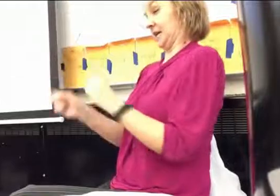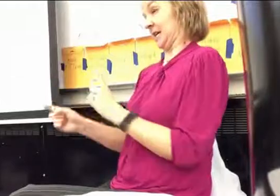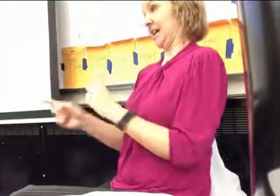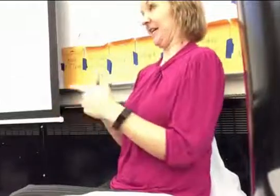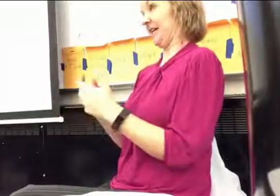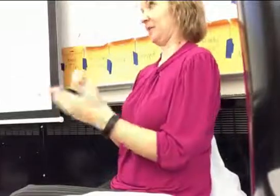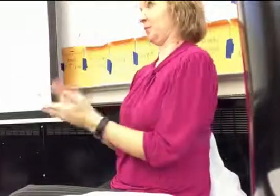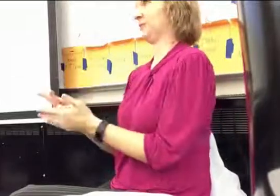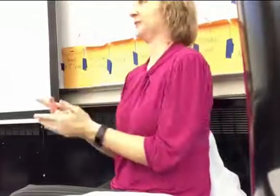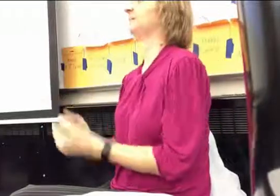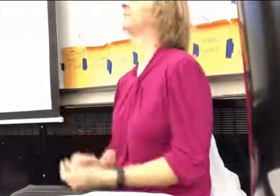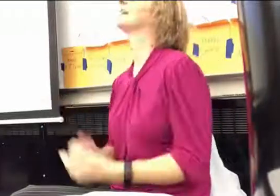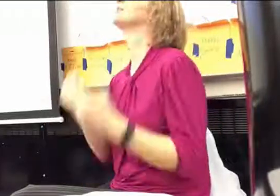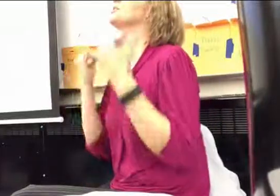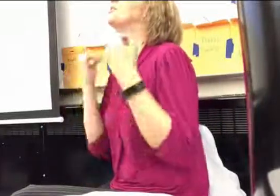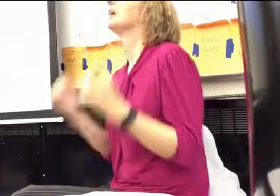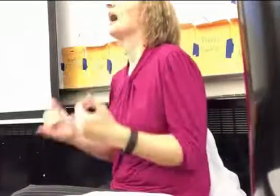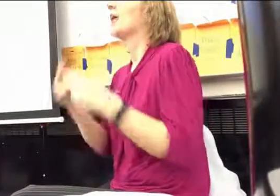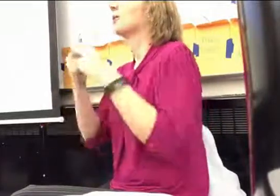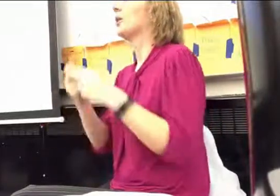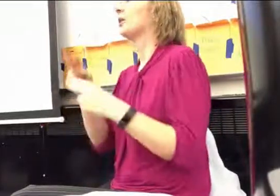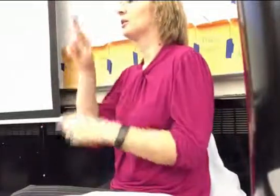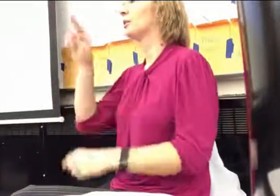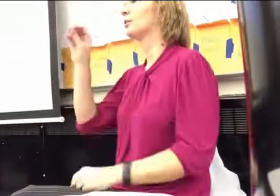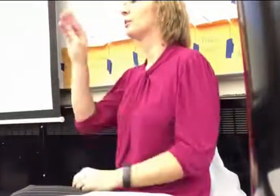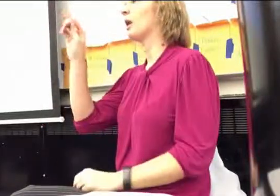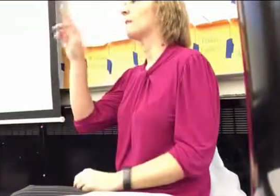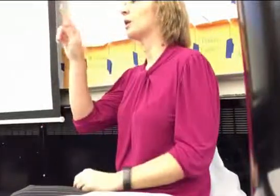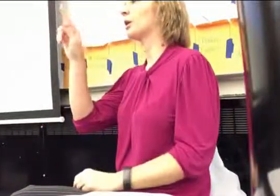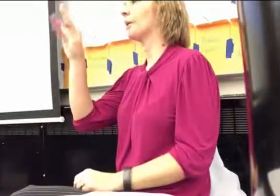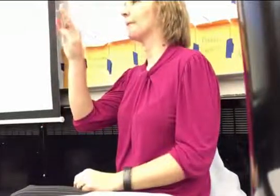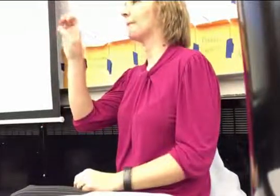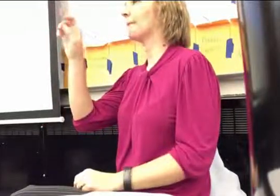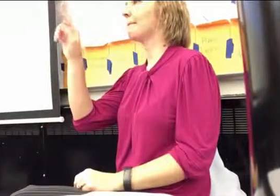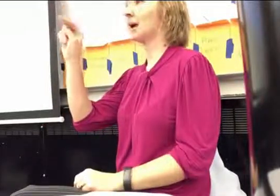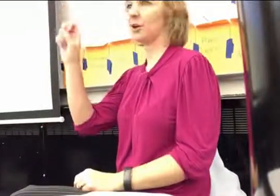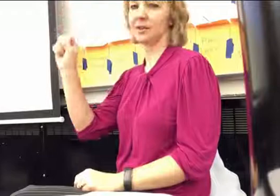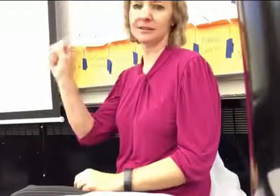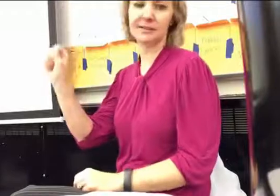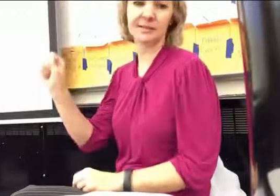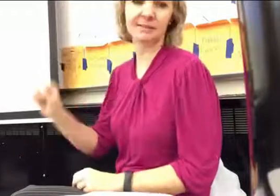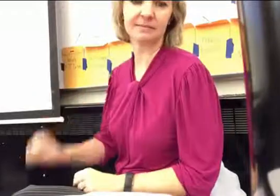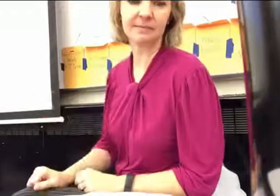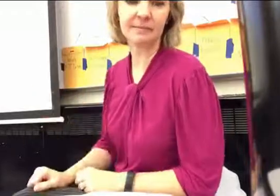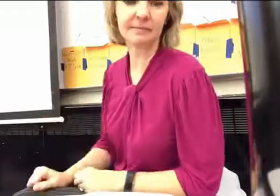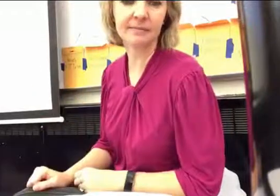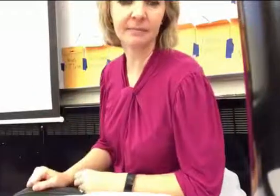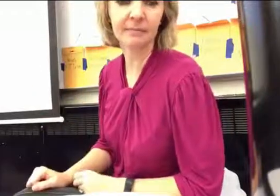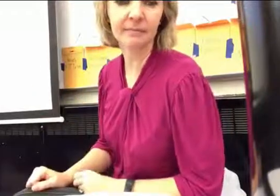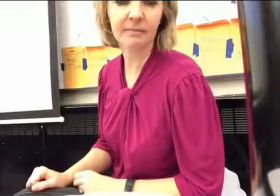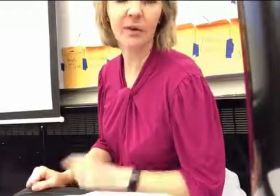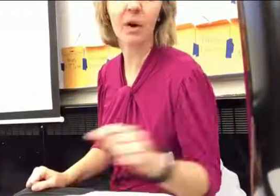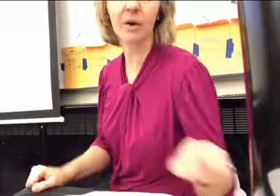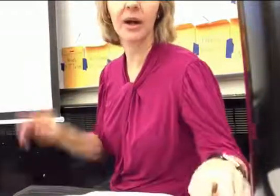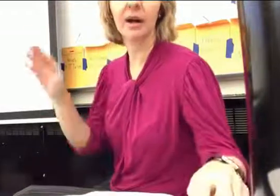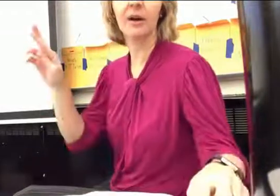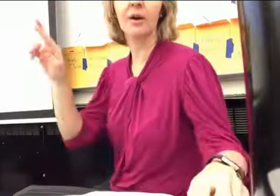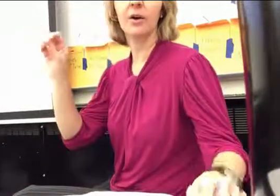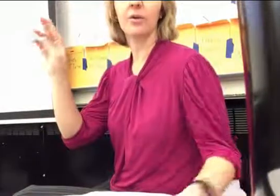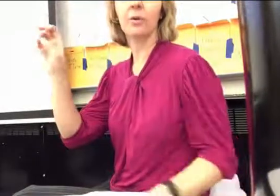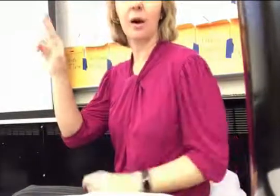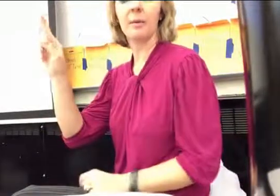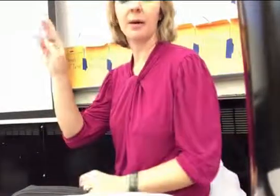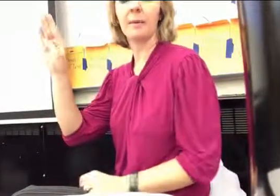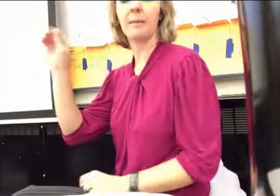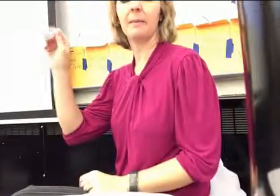get to what is known as the robber barons. Okay, now this is another star term. I know we have a ton of stars at the beginning. It's